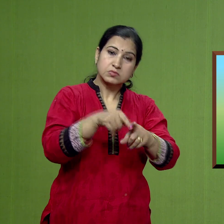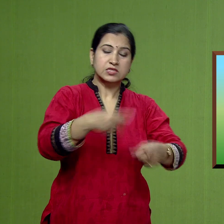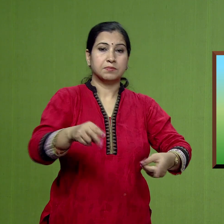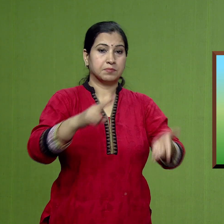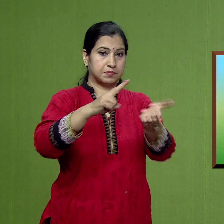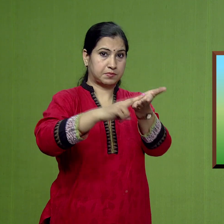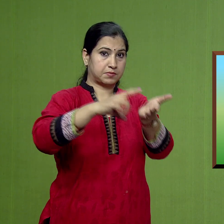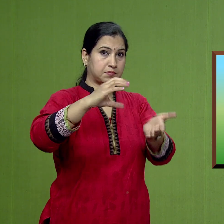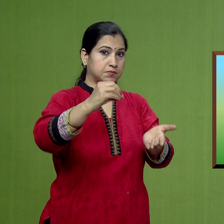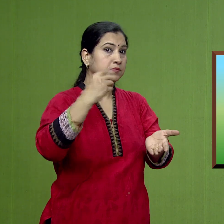pollution.